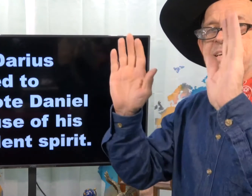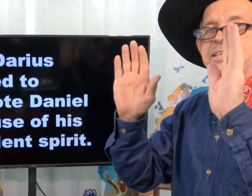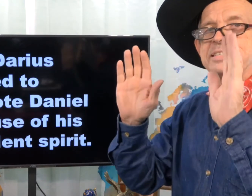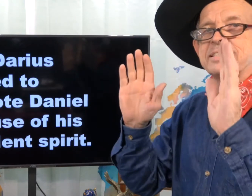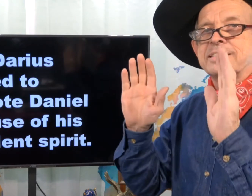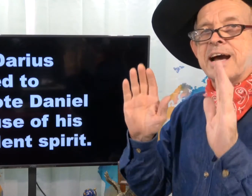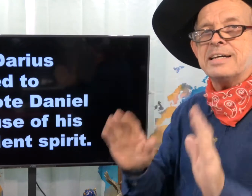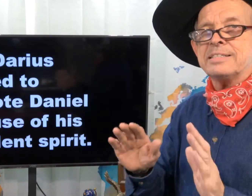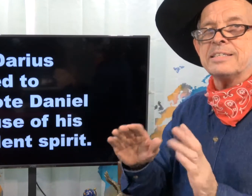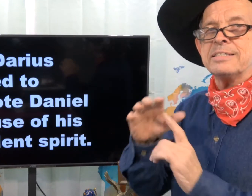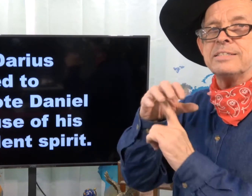his chanting